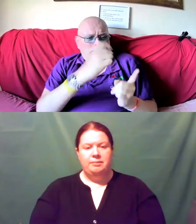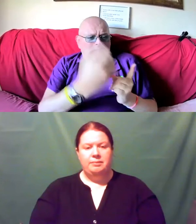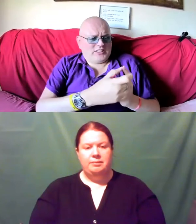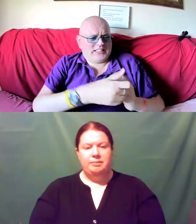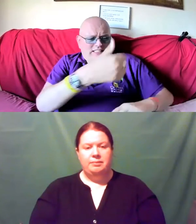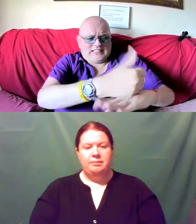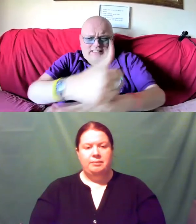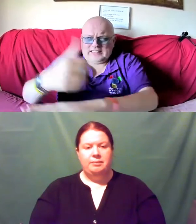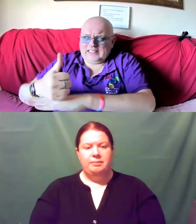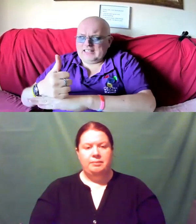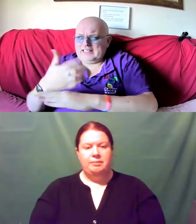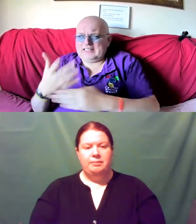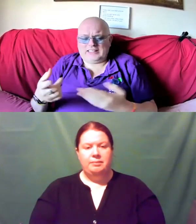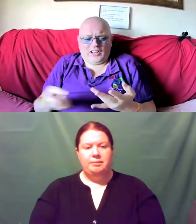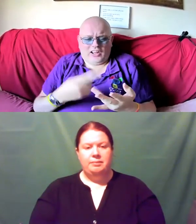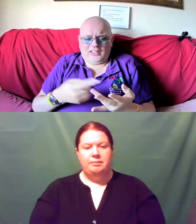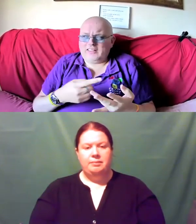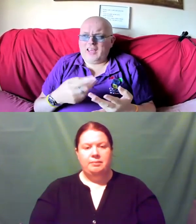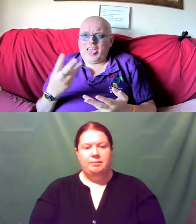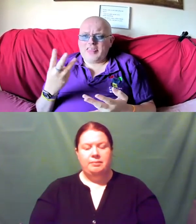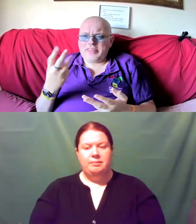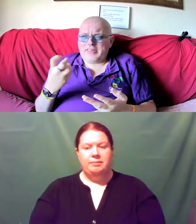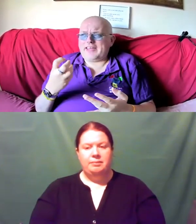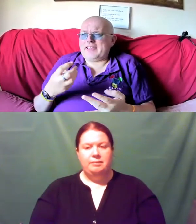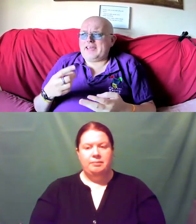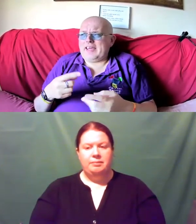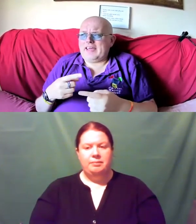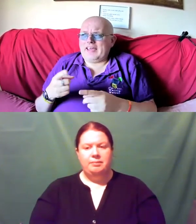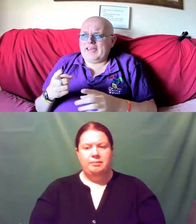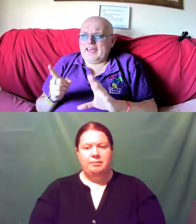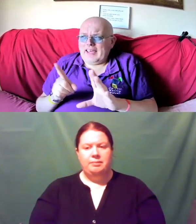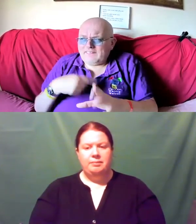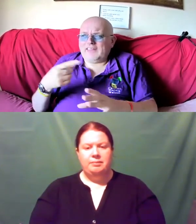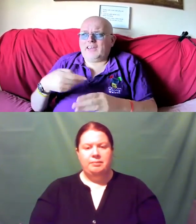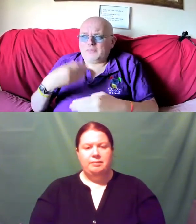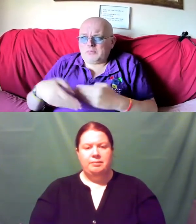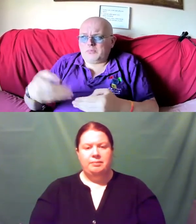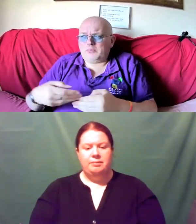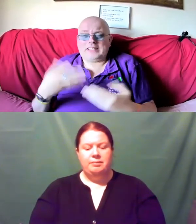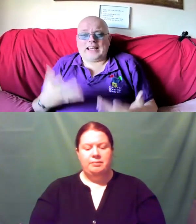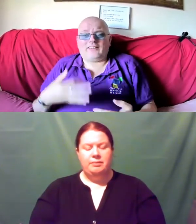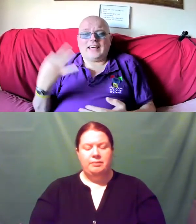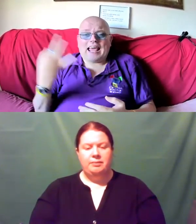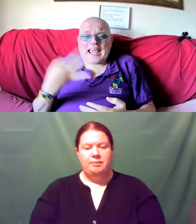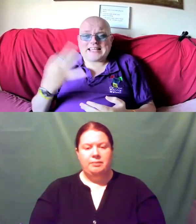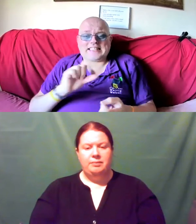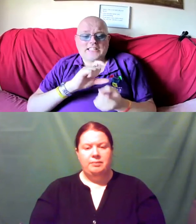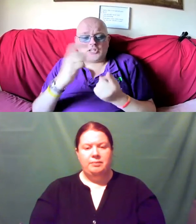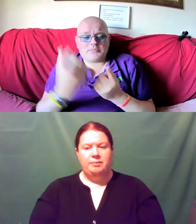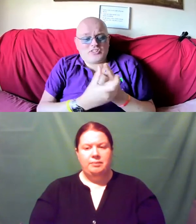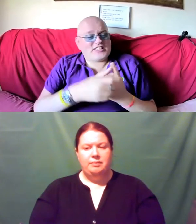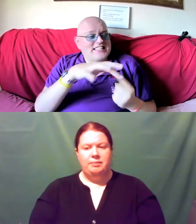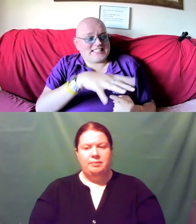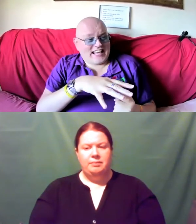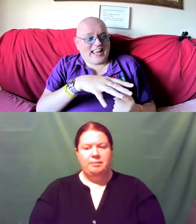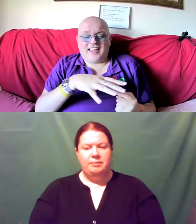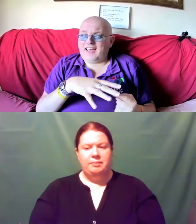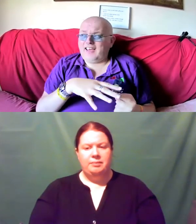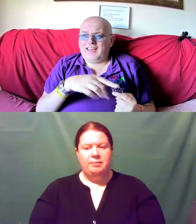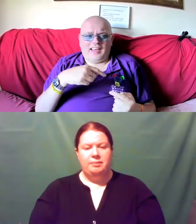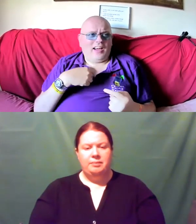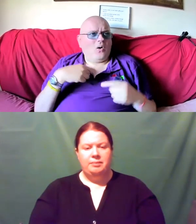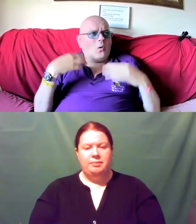And then we've added about three a year since then, and we've currently got 18 active communities. So it regularly blows my